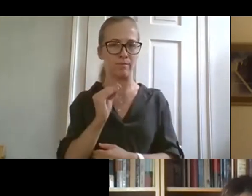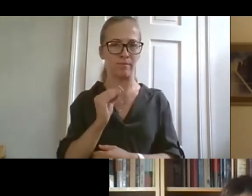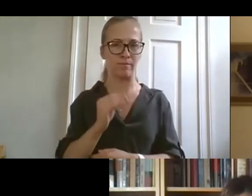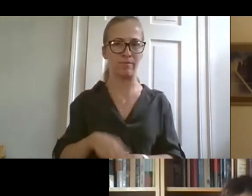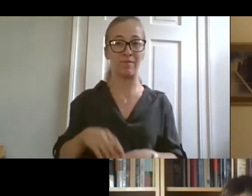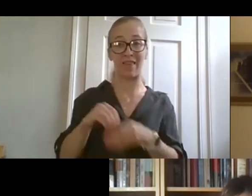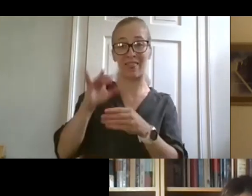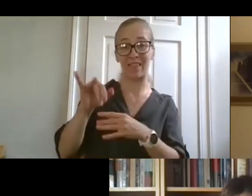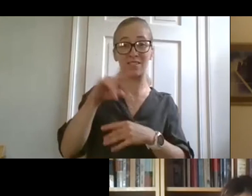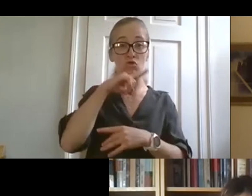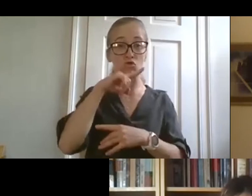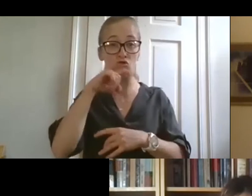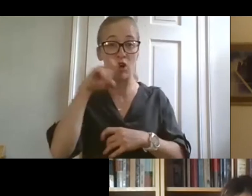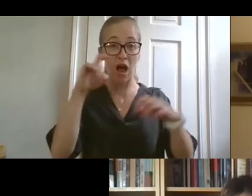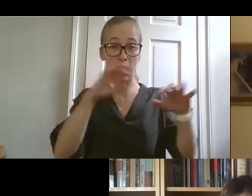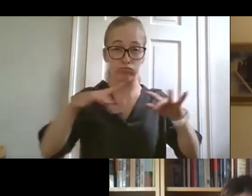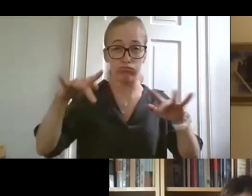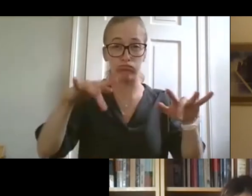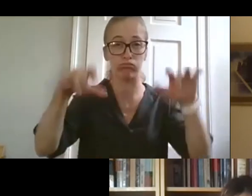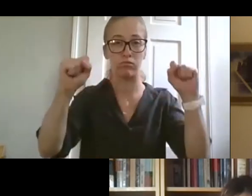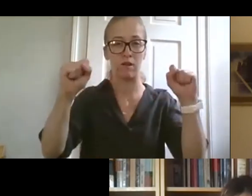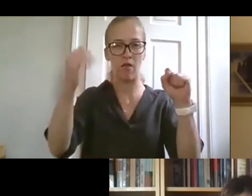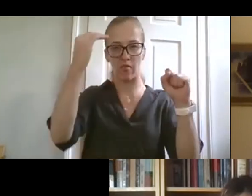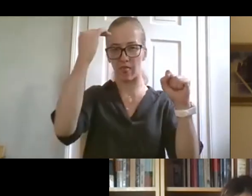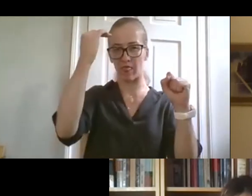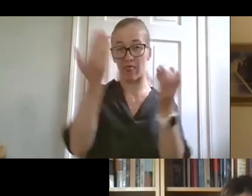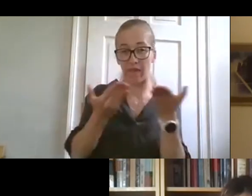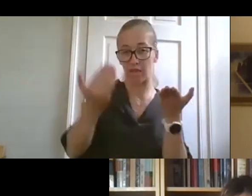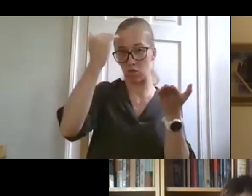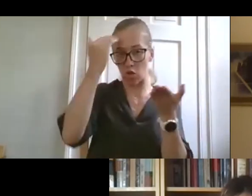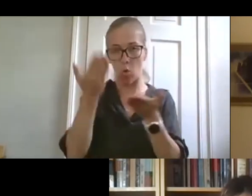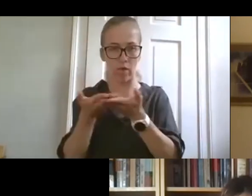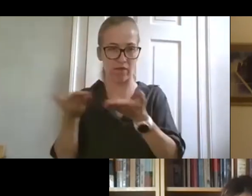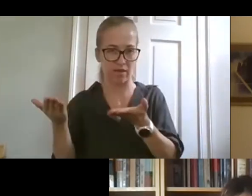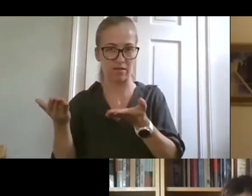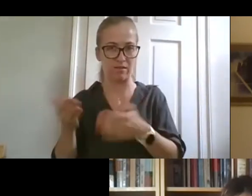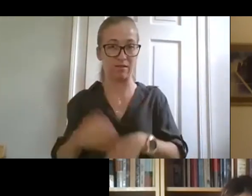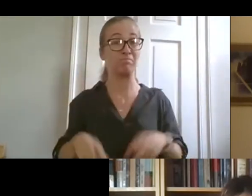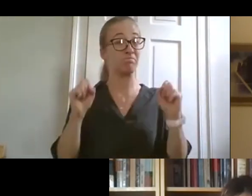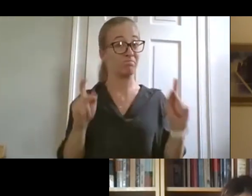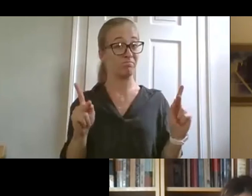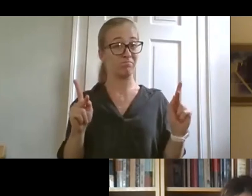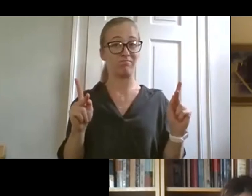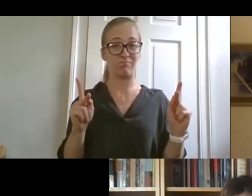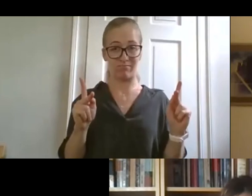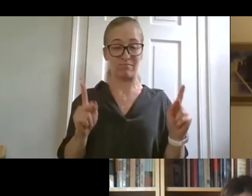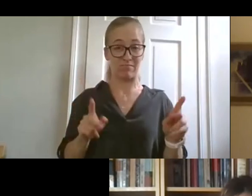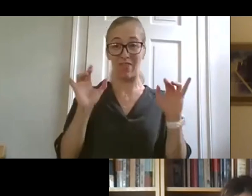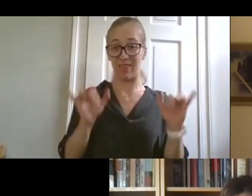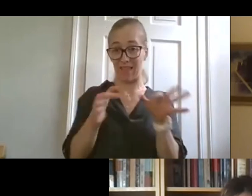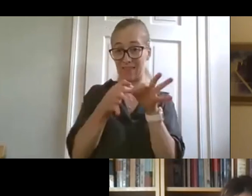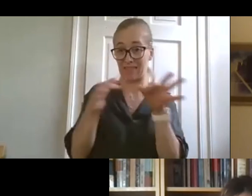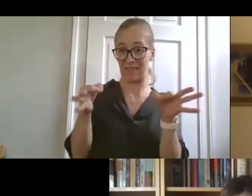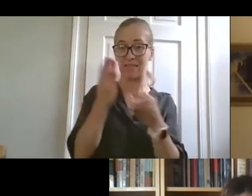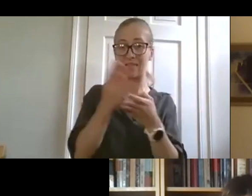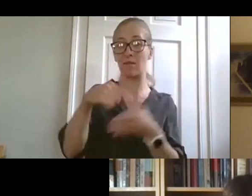this desert, things know things. All right, so those are all sentences, some of you